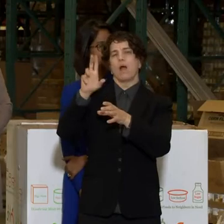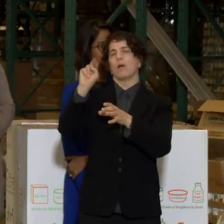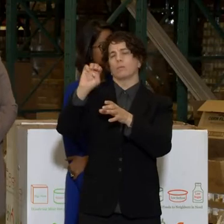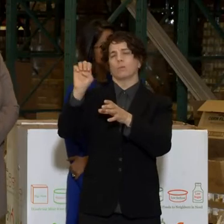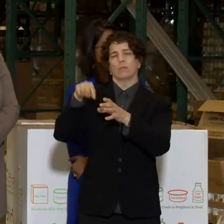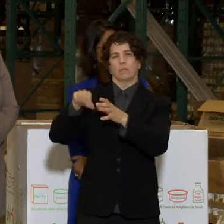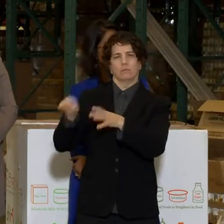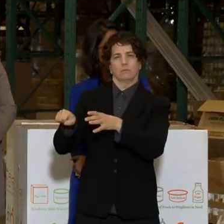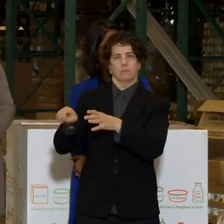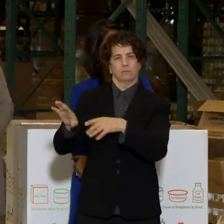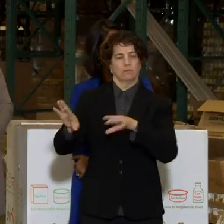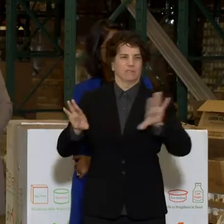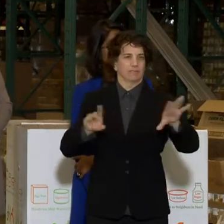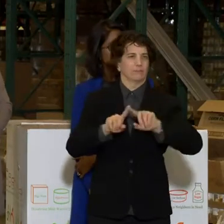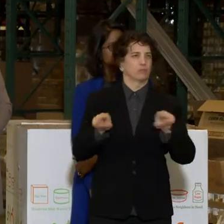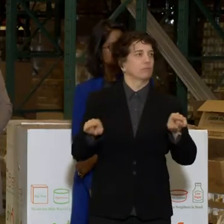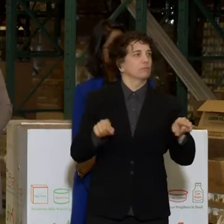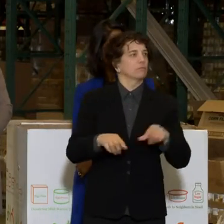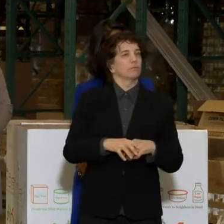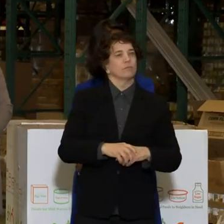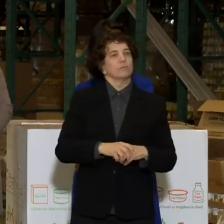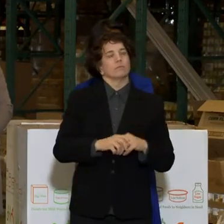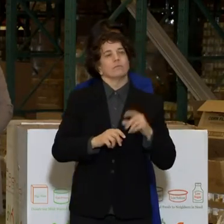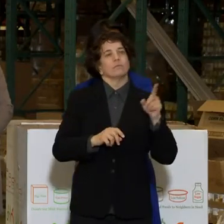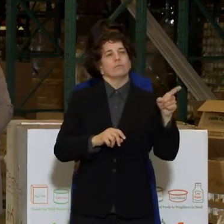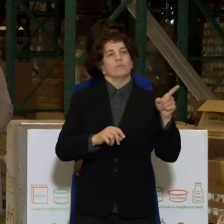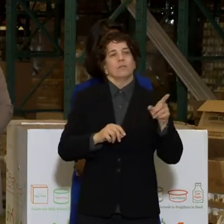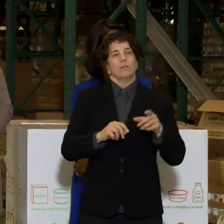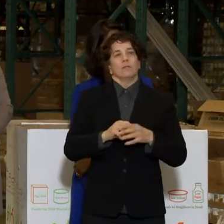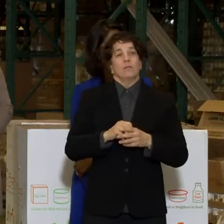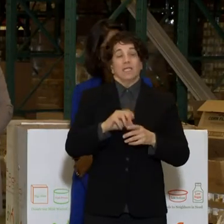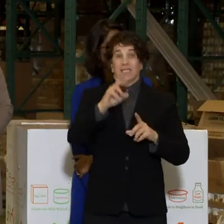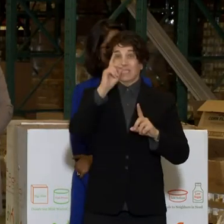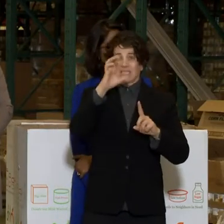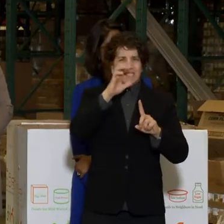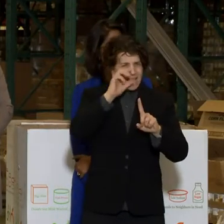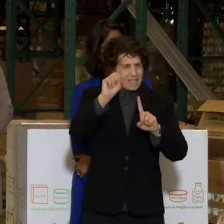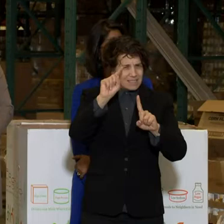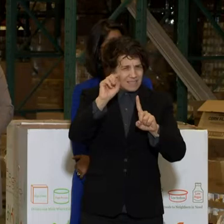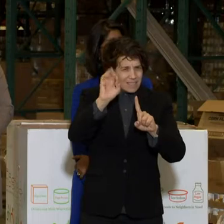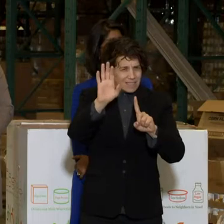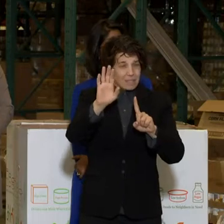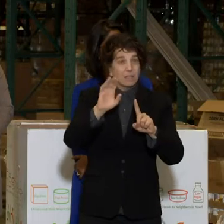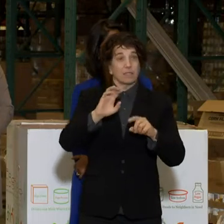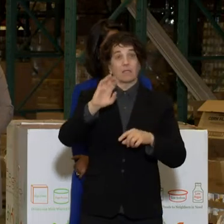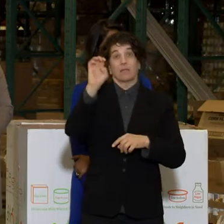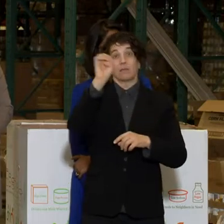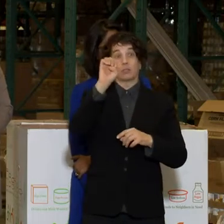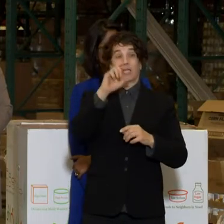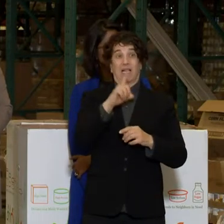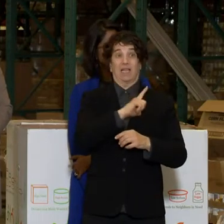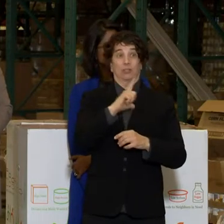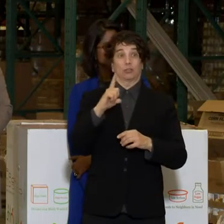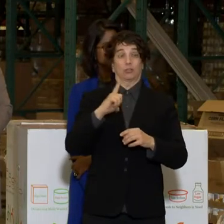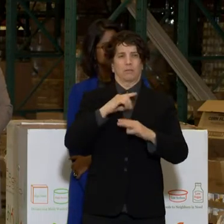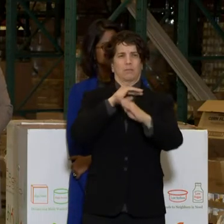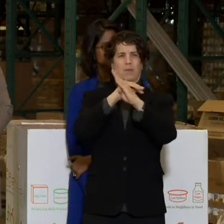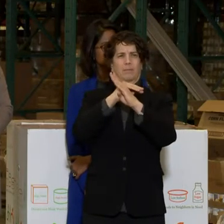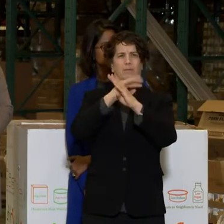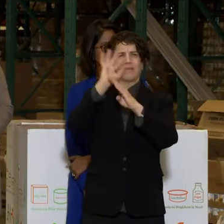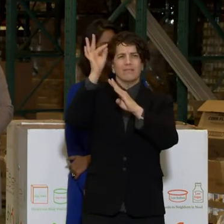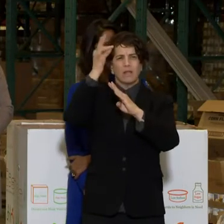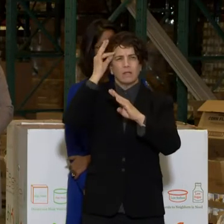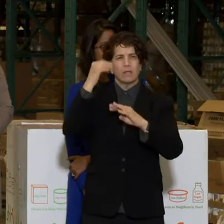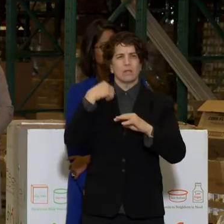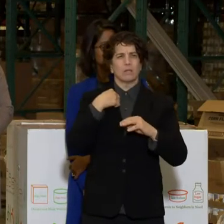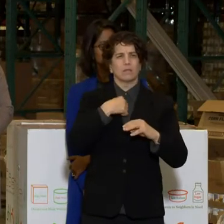since D.C. is not a state, could your emergency legislation get thrown a roadblock by the federal government? We don't